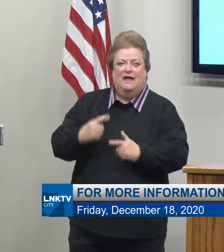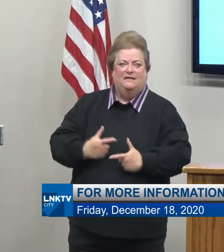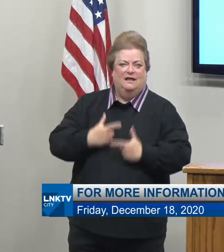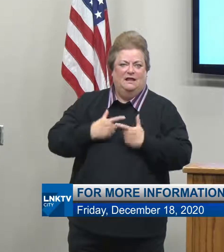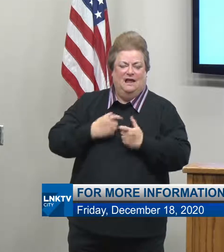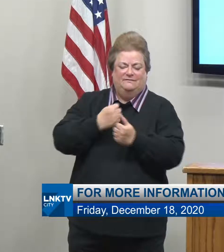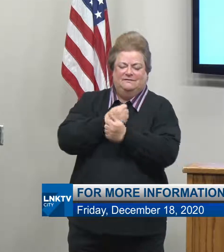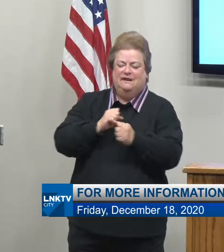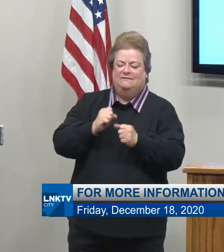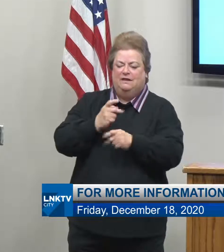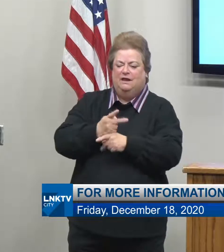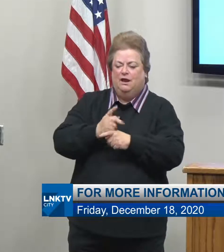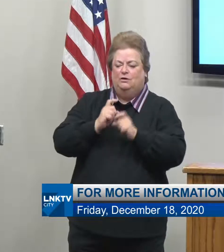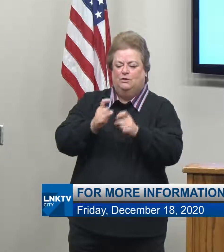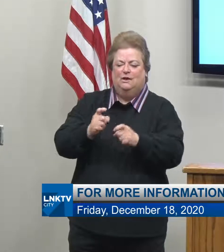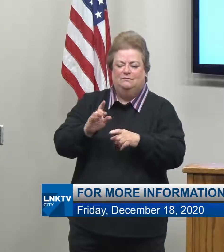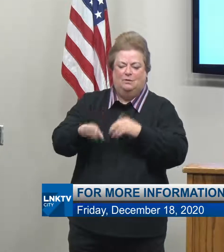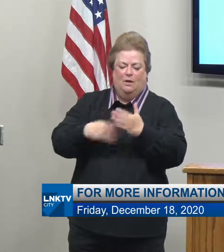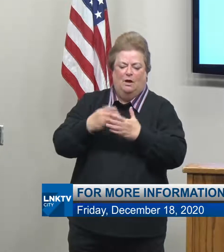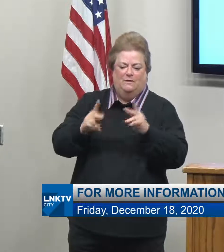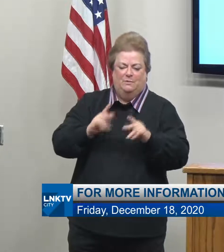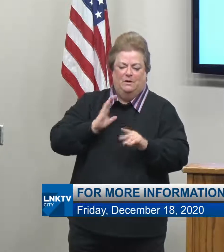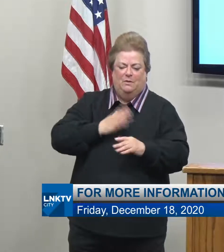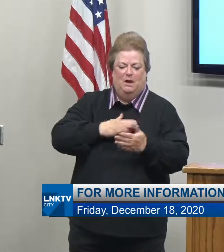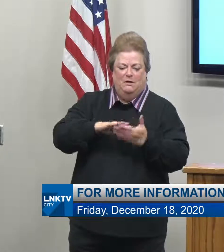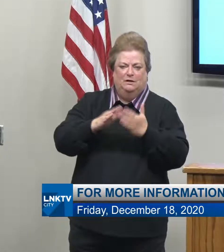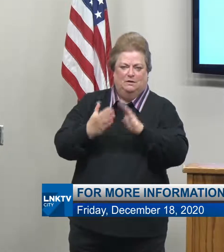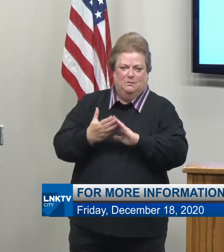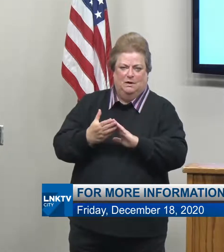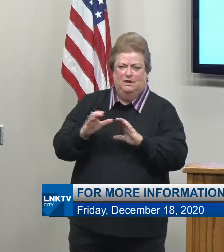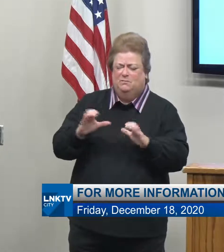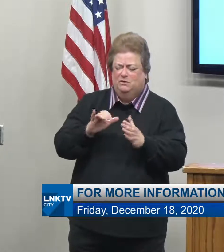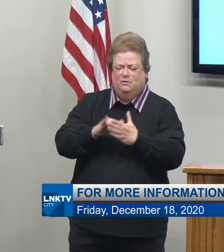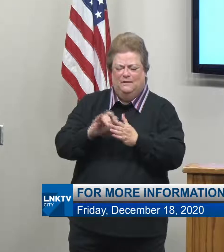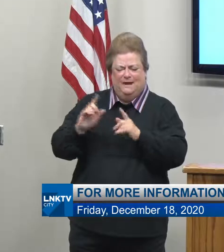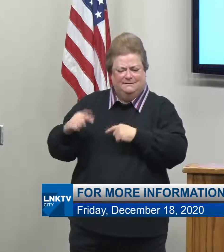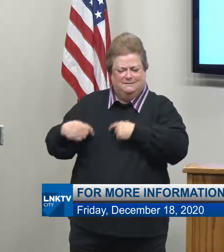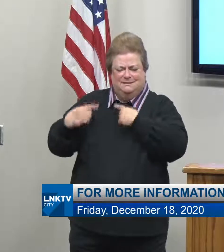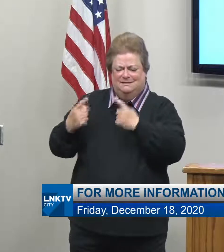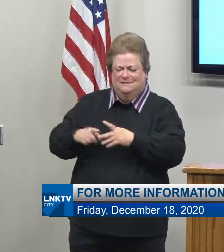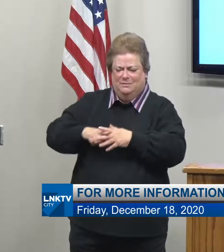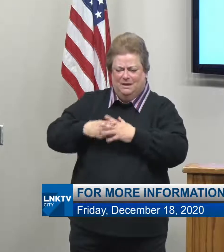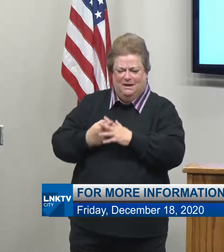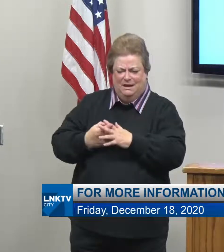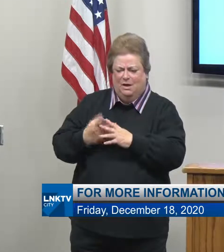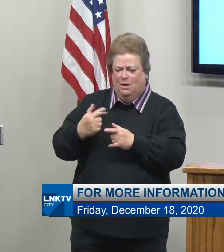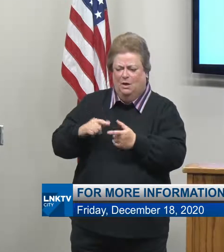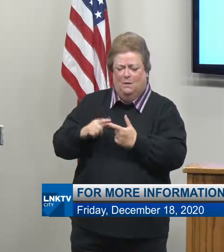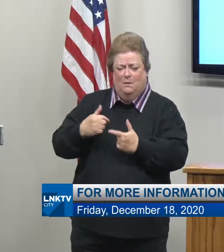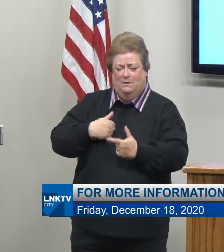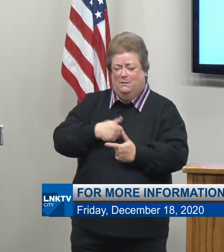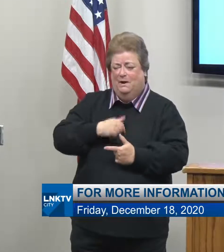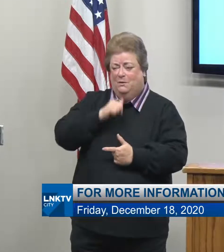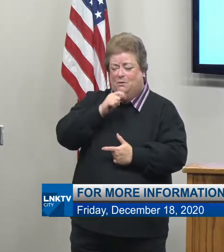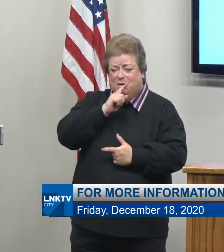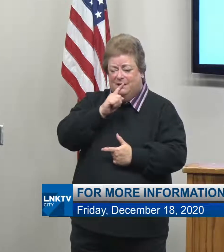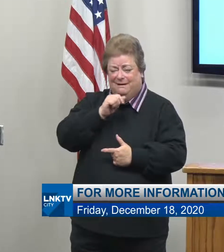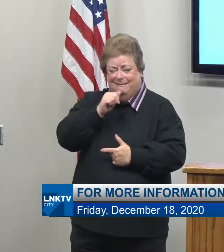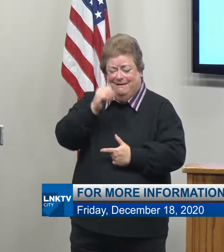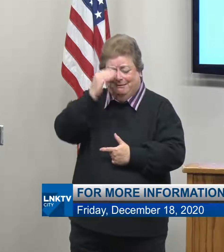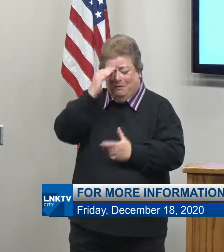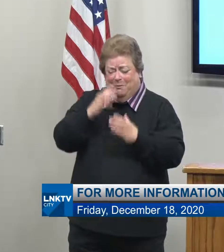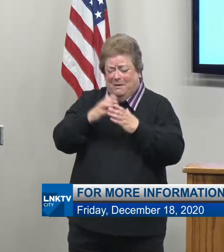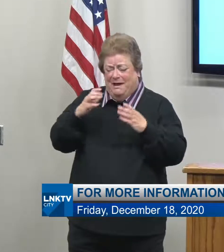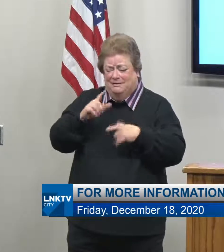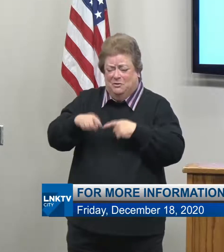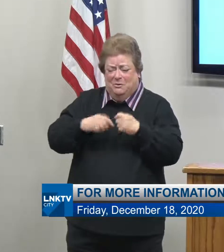provide to residents in our community. And you've been doing that from the very beginning, back when we were less familiar with the risks associated with